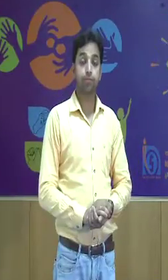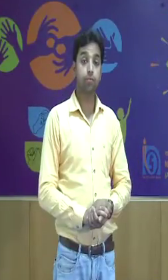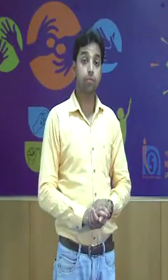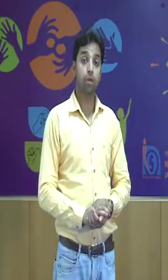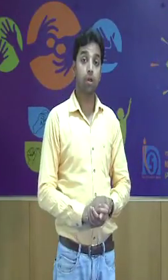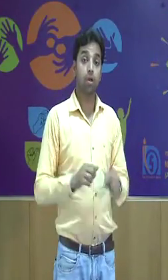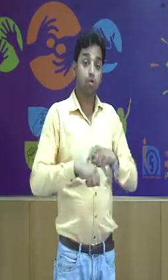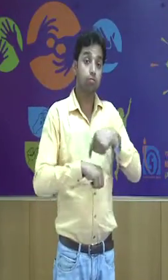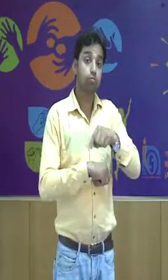During medieval period,